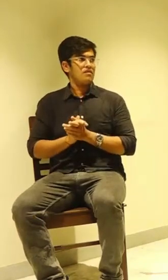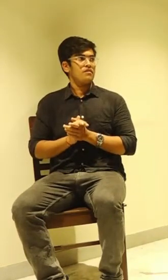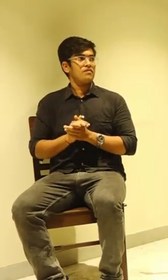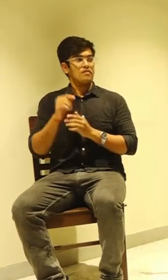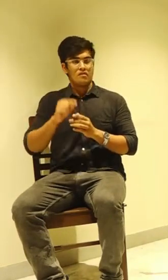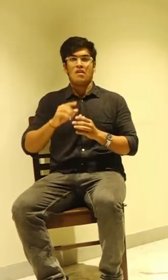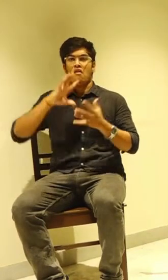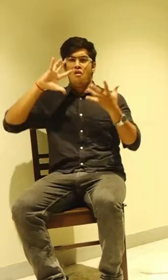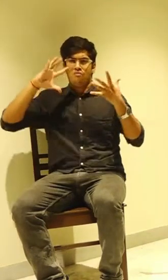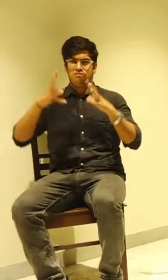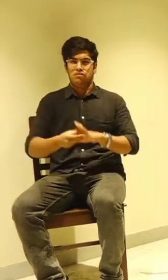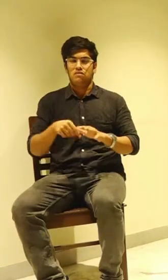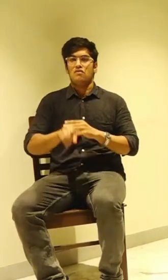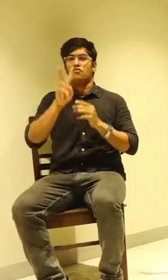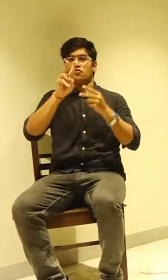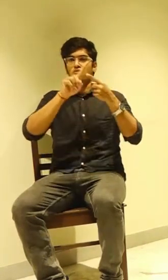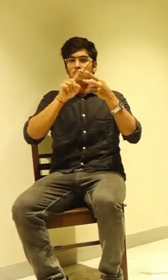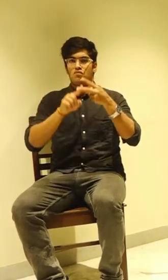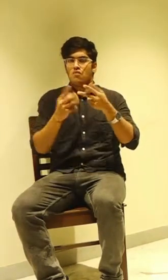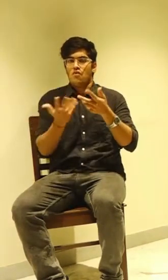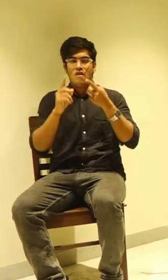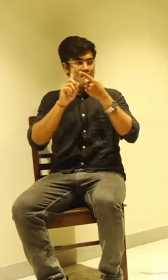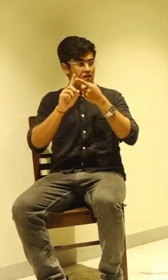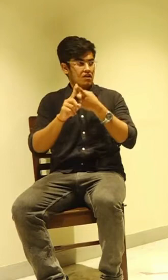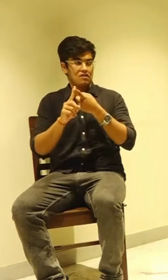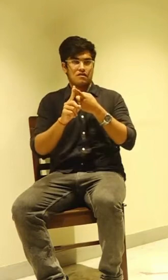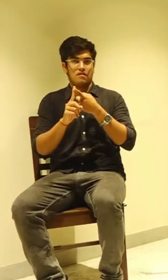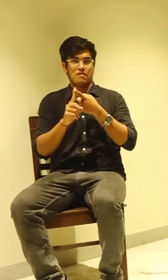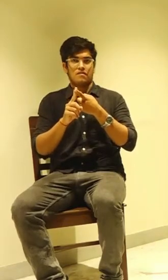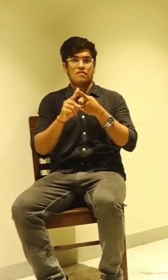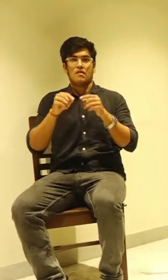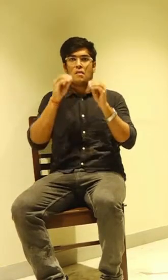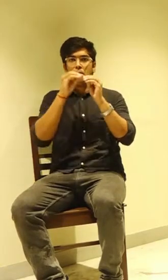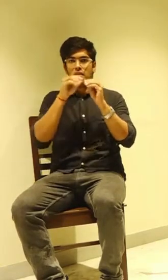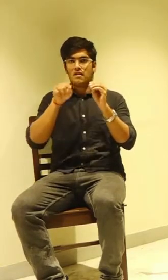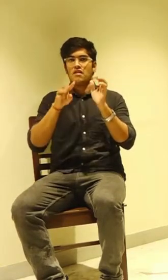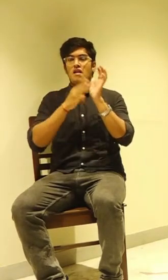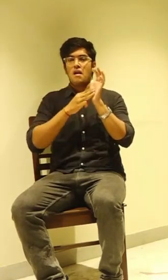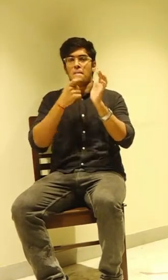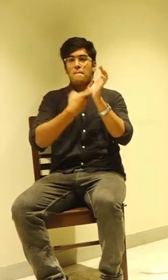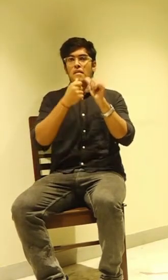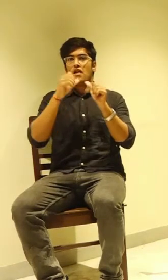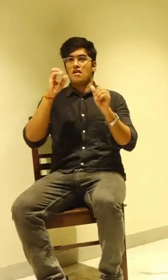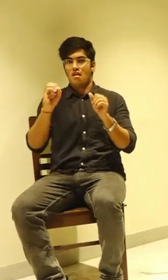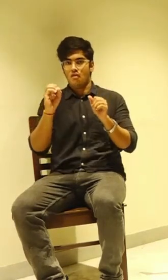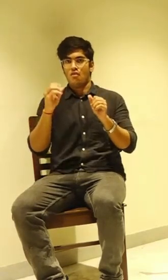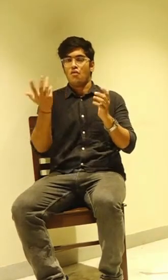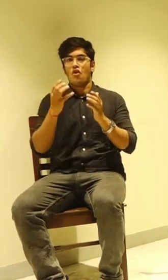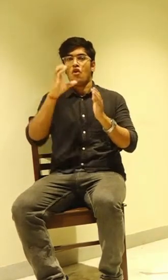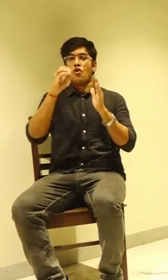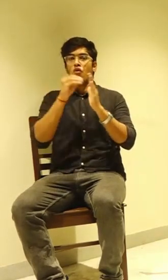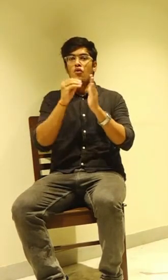to two main stories. One of them is that B.N. Rao, who was the Constituent